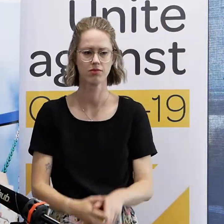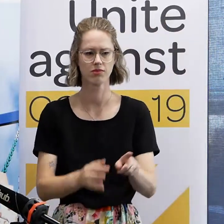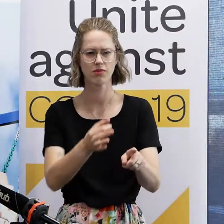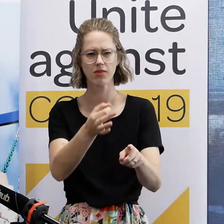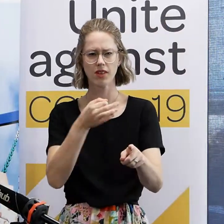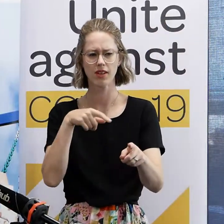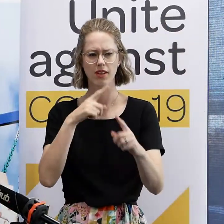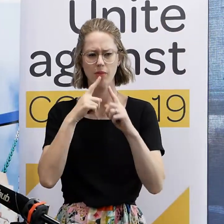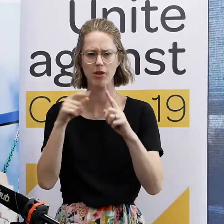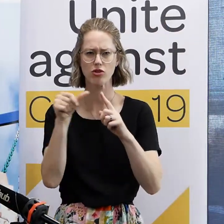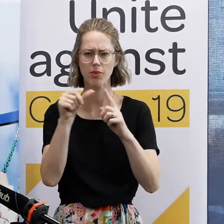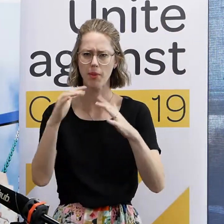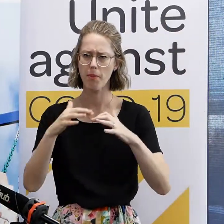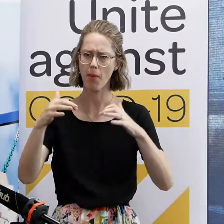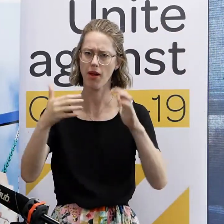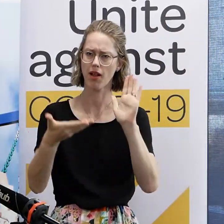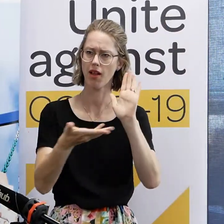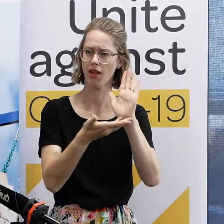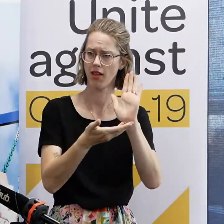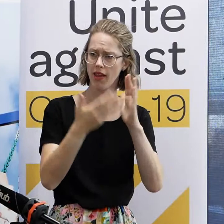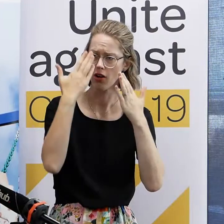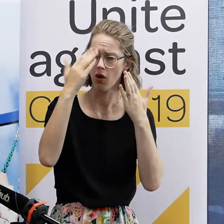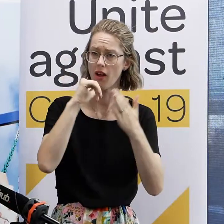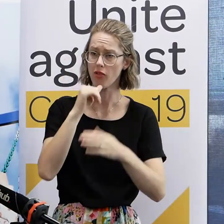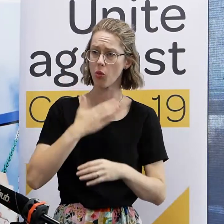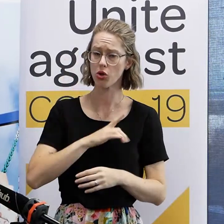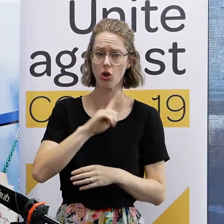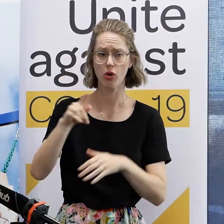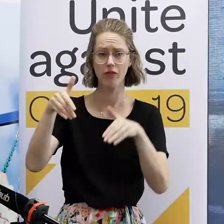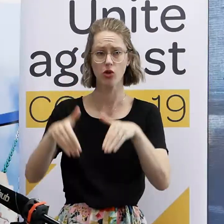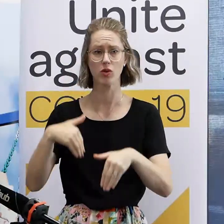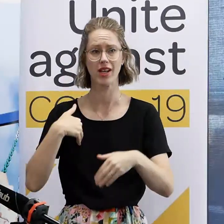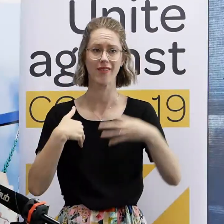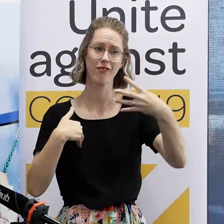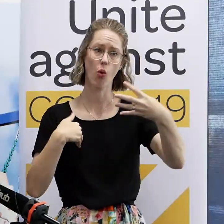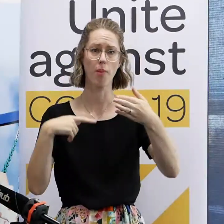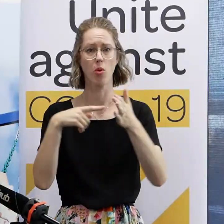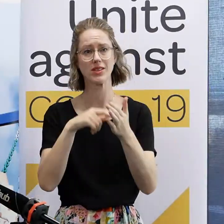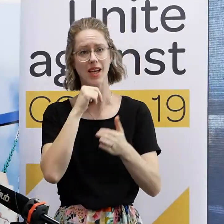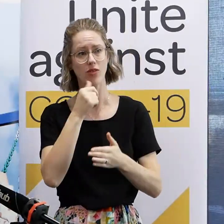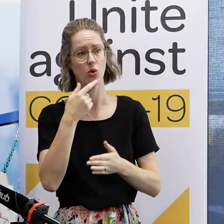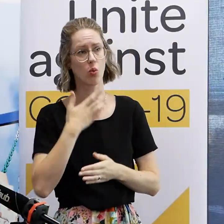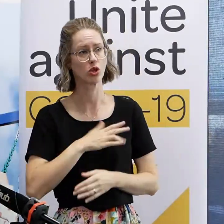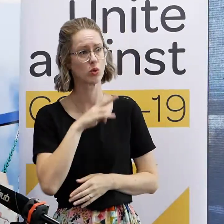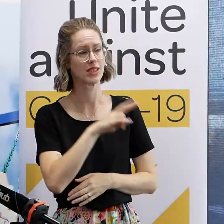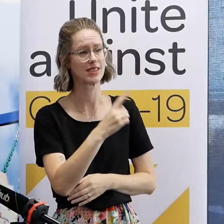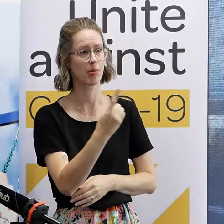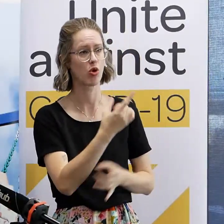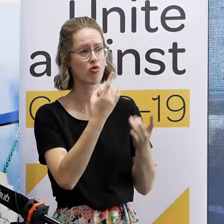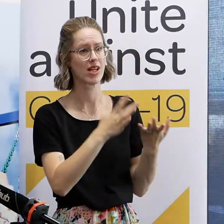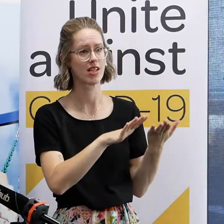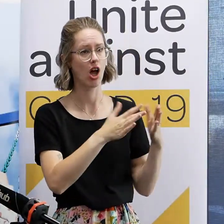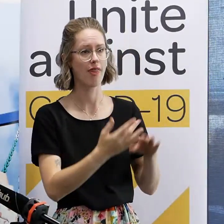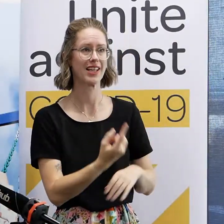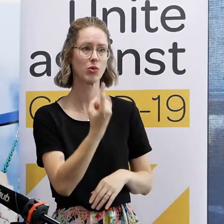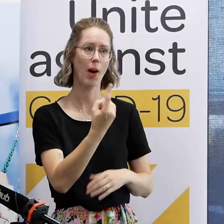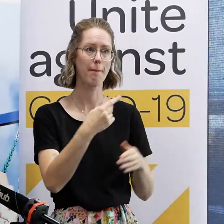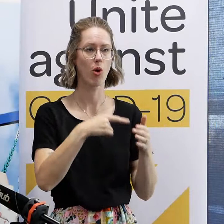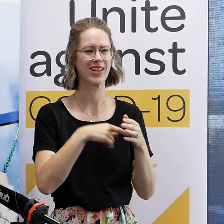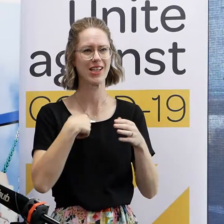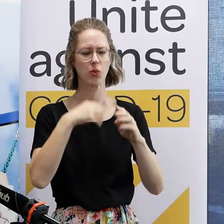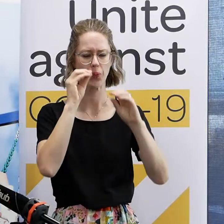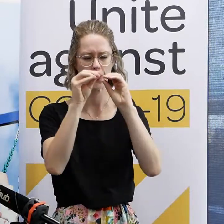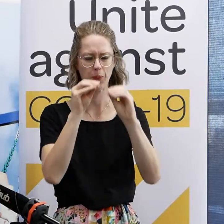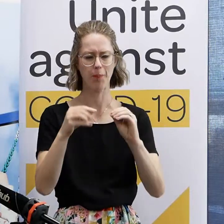up against. They don't know that if they want to go to a funeral, that's 4 points. If they just want to see a deceased loved one, that's 1 point. And so people don't